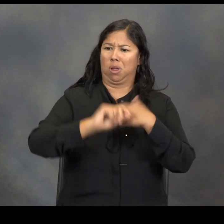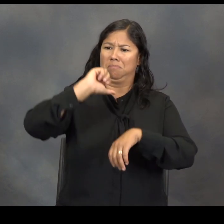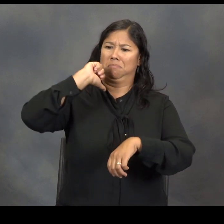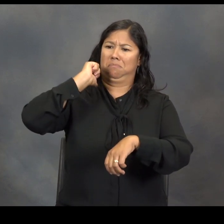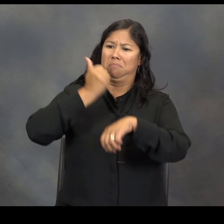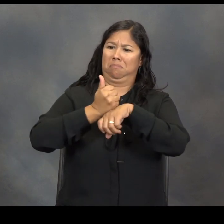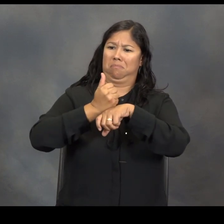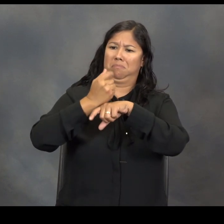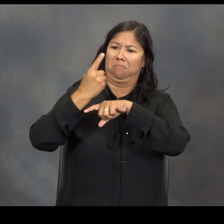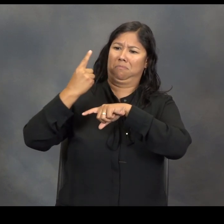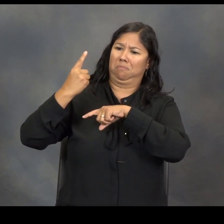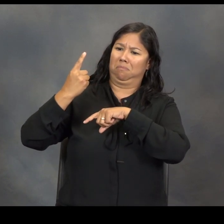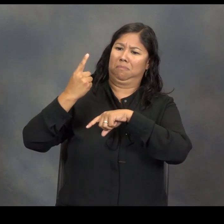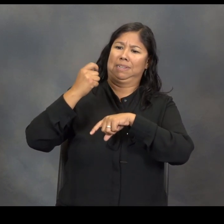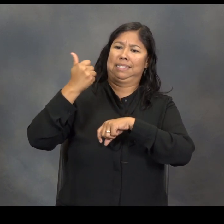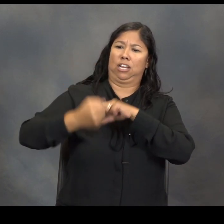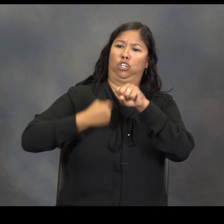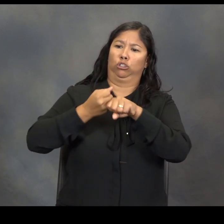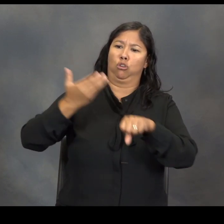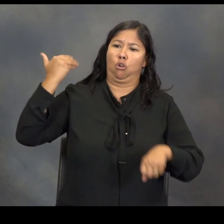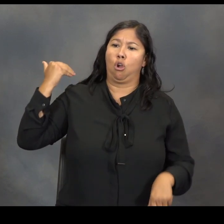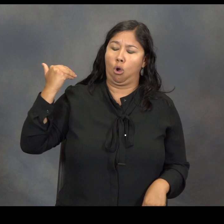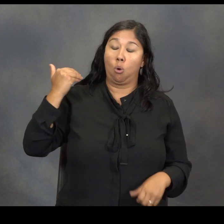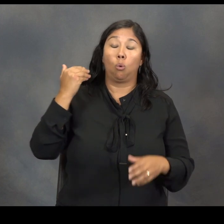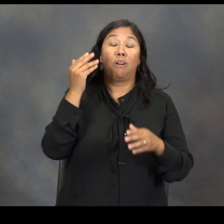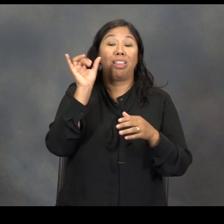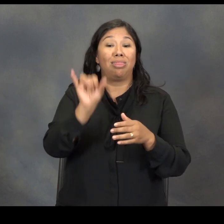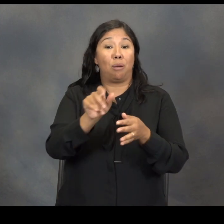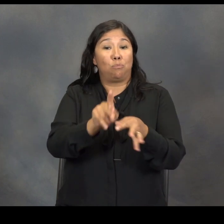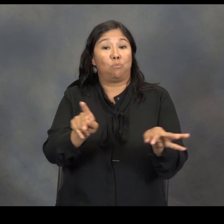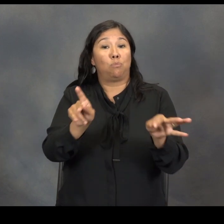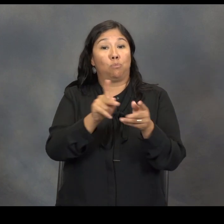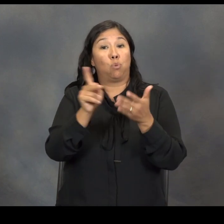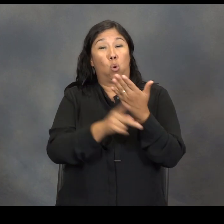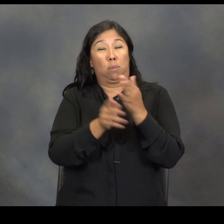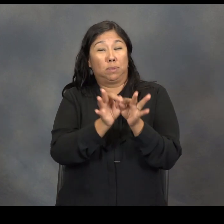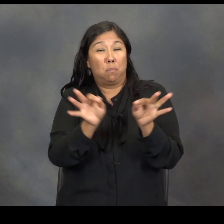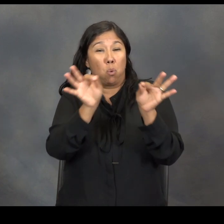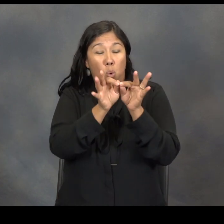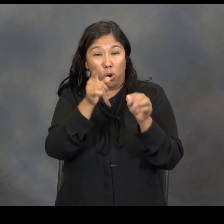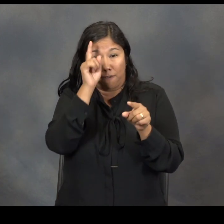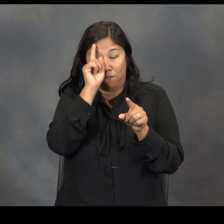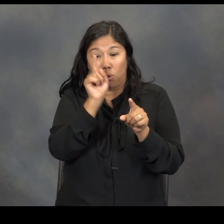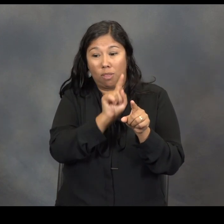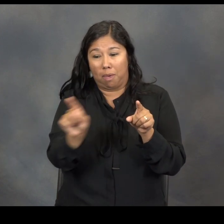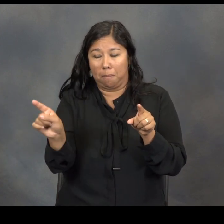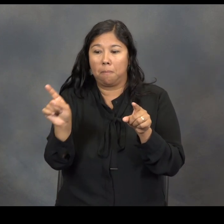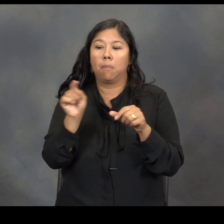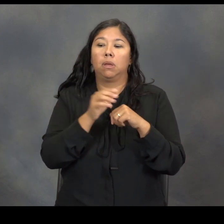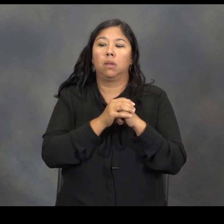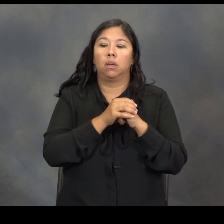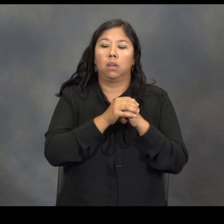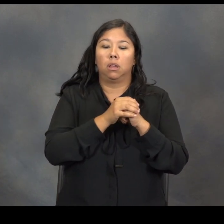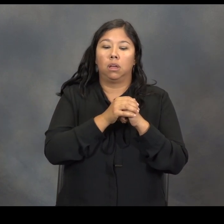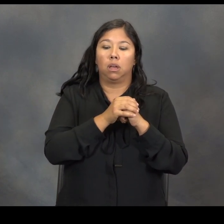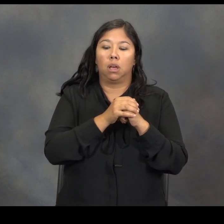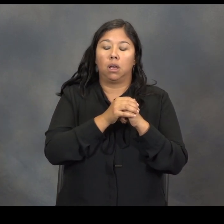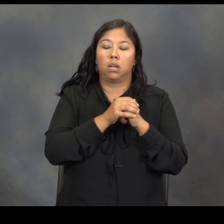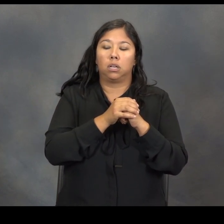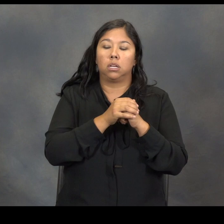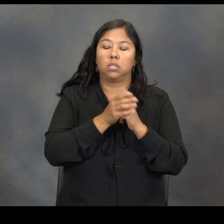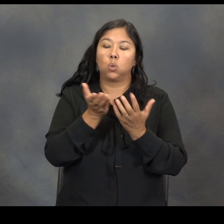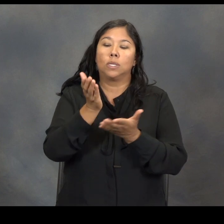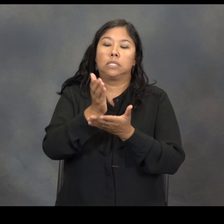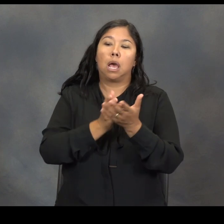decade. An important program for folks that are kind of in between. There's a sweet spot with Jumpstart. So folks that